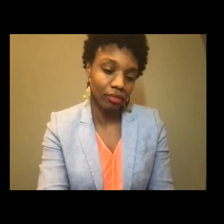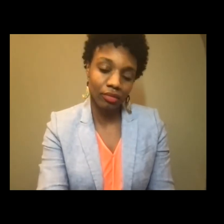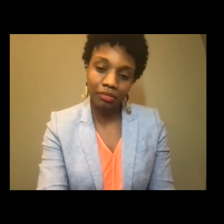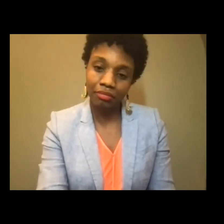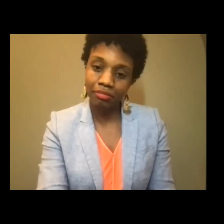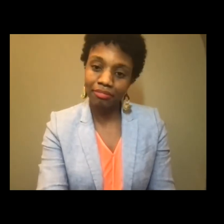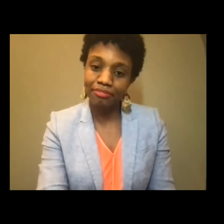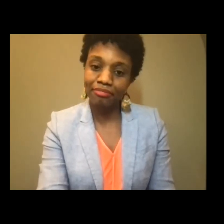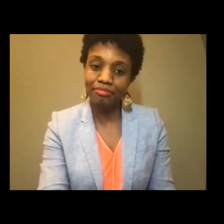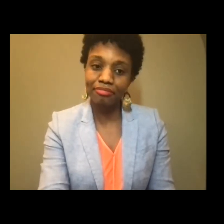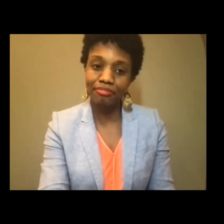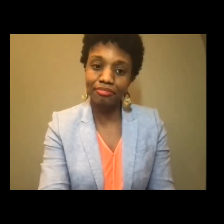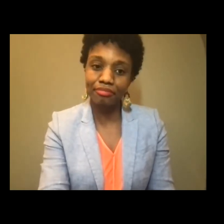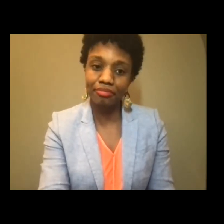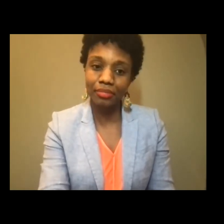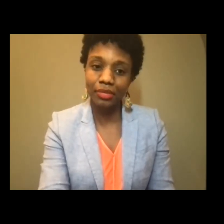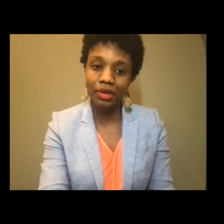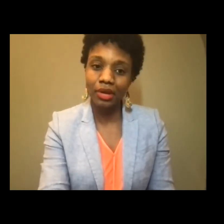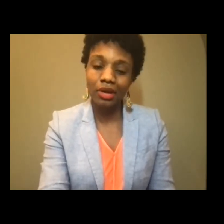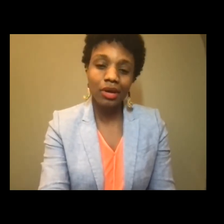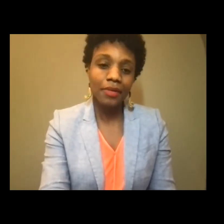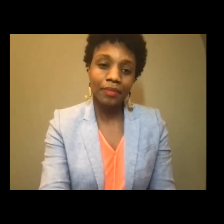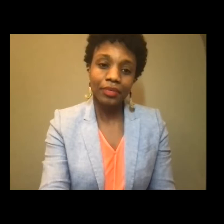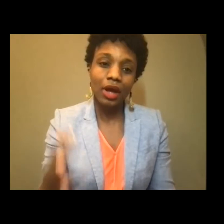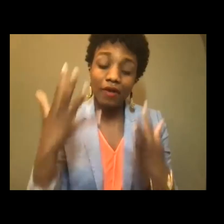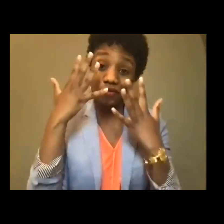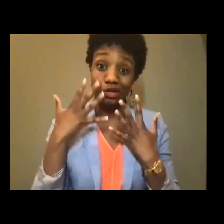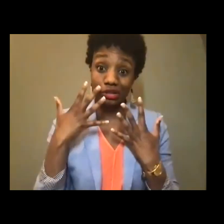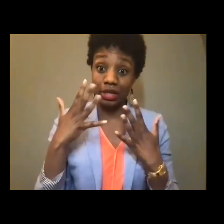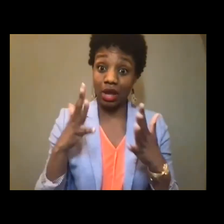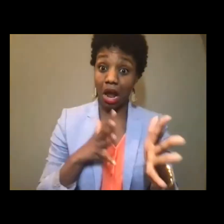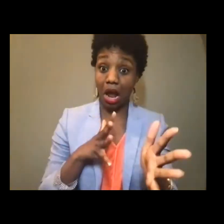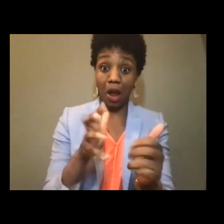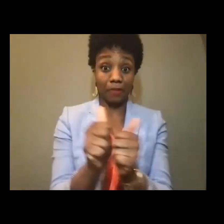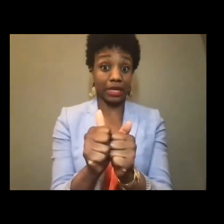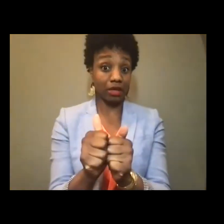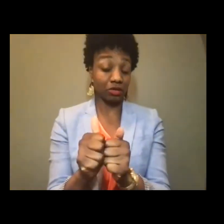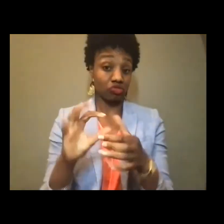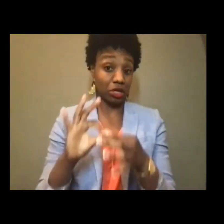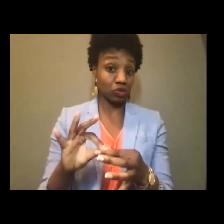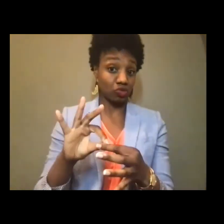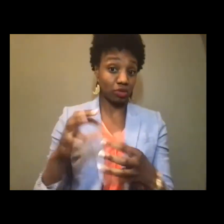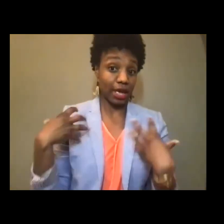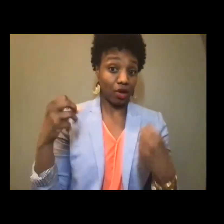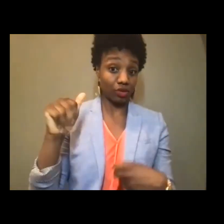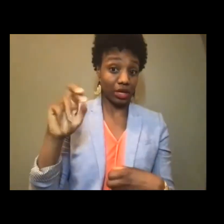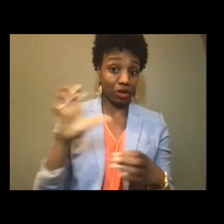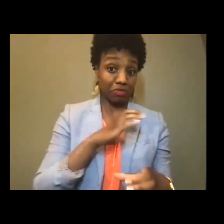Yeah, unfortunately, I don't really have any update for the healthcare committee. I actually owe the committee